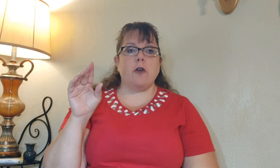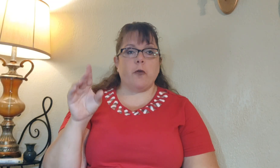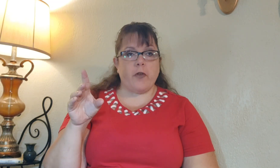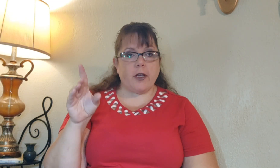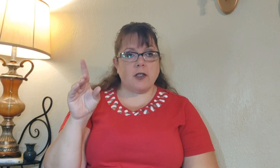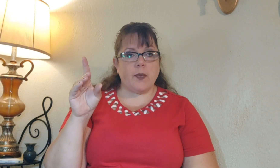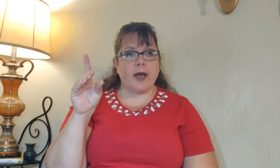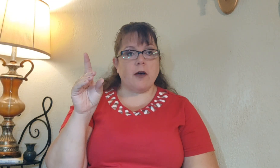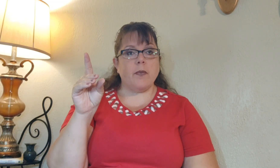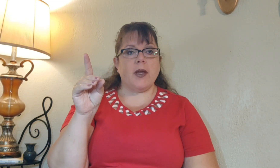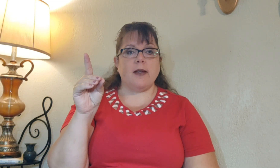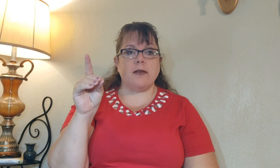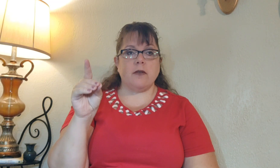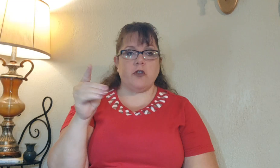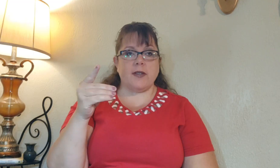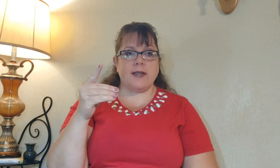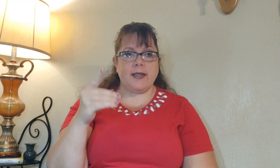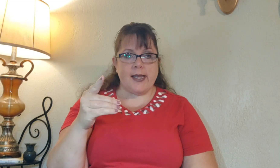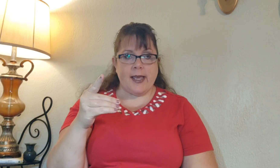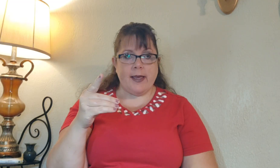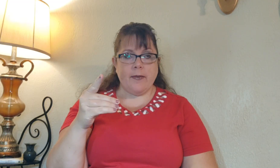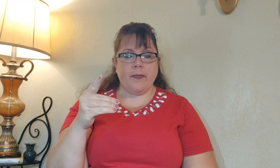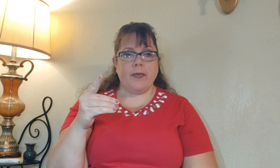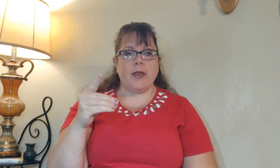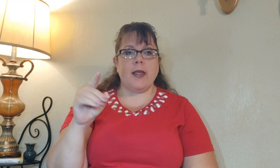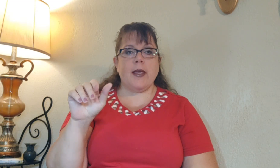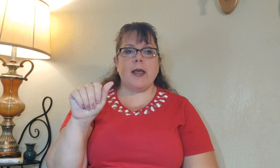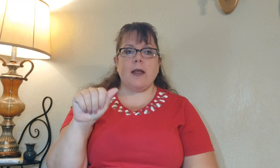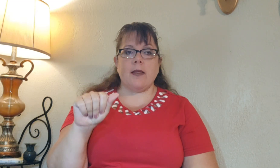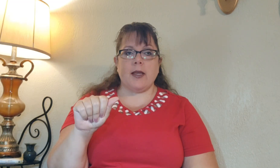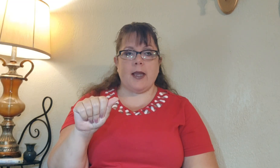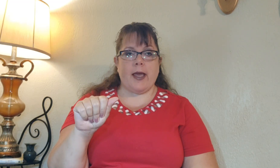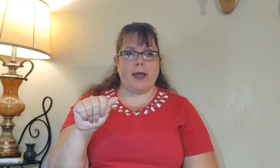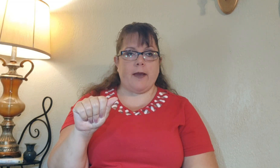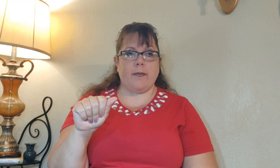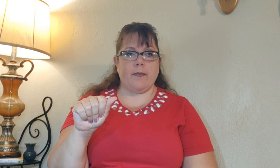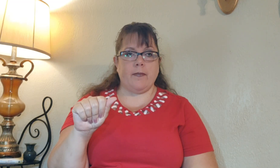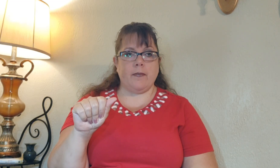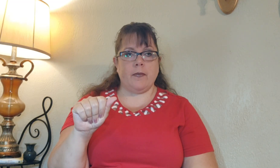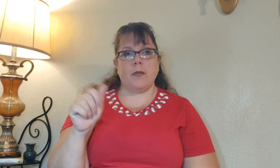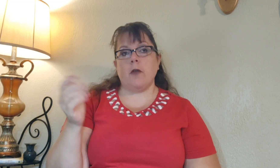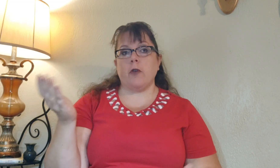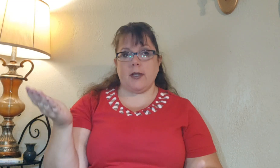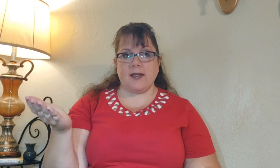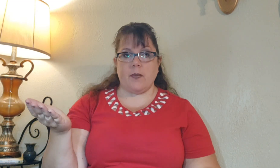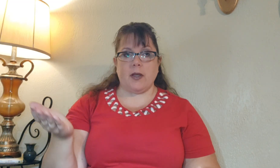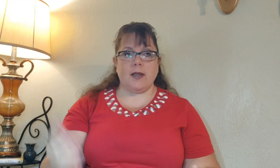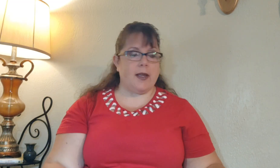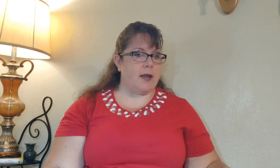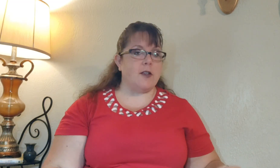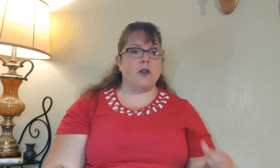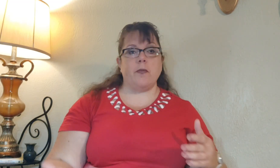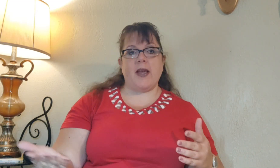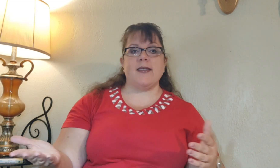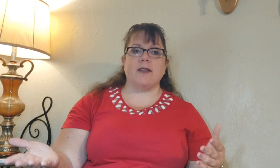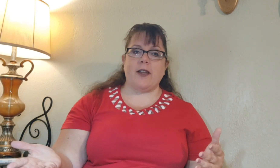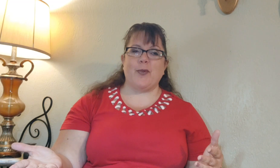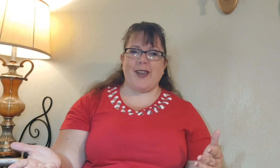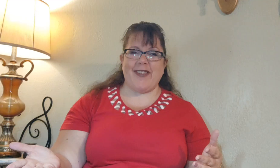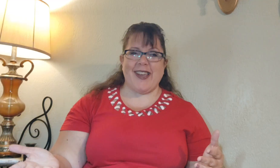your finger spelled, but it's just D and then A. for disability. You basically